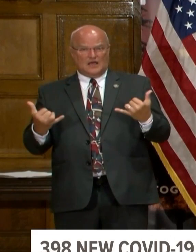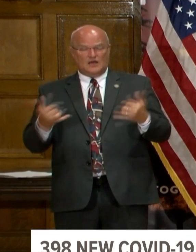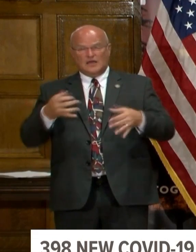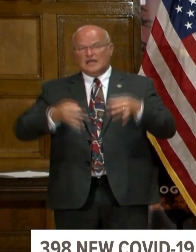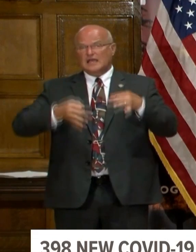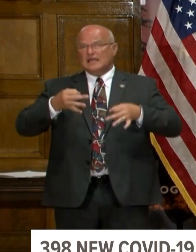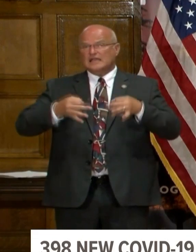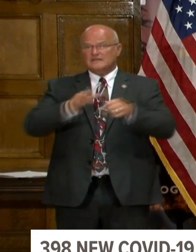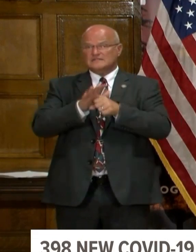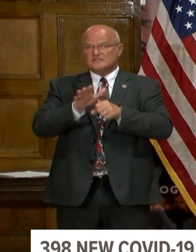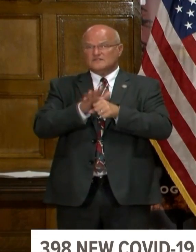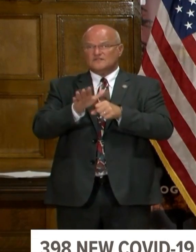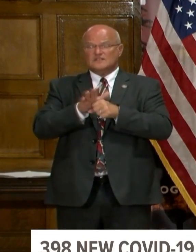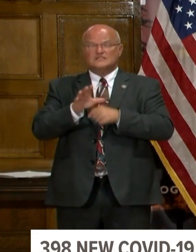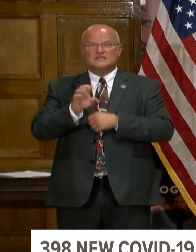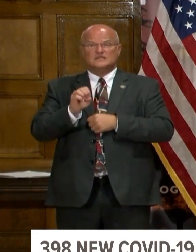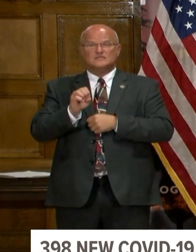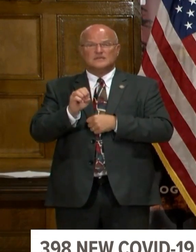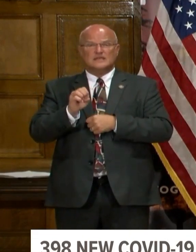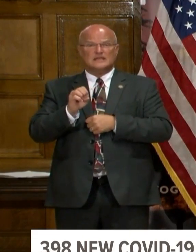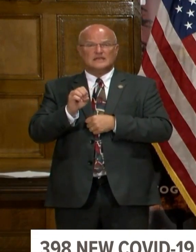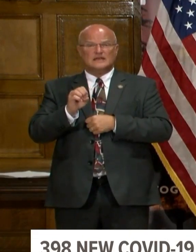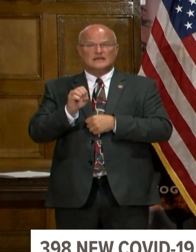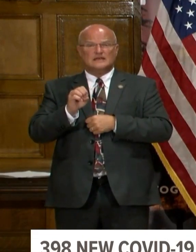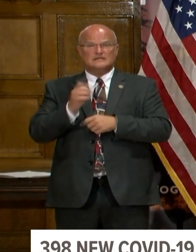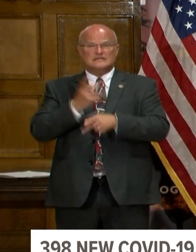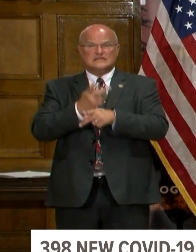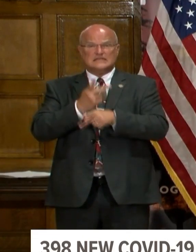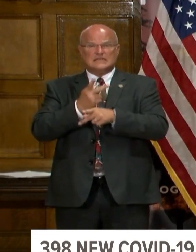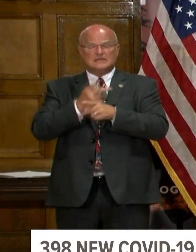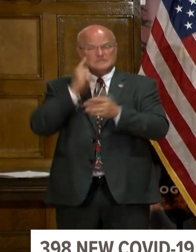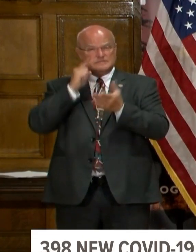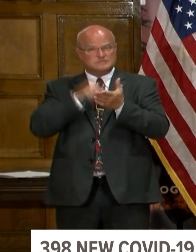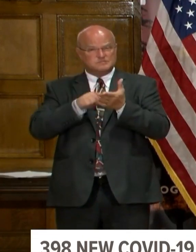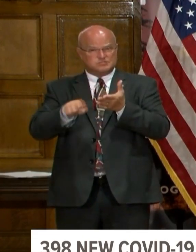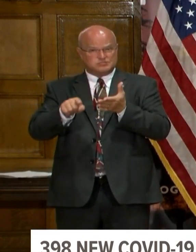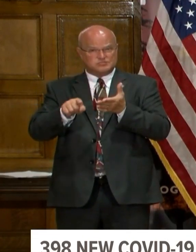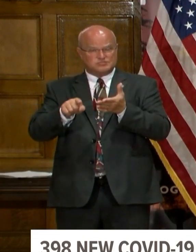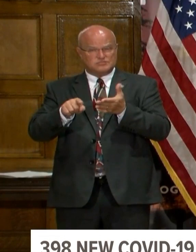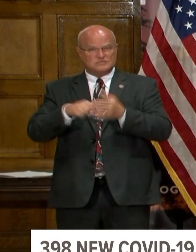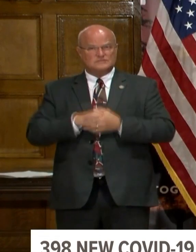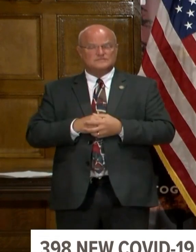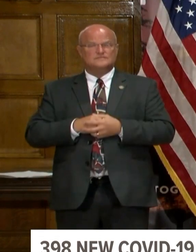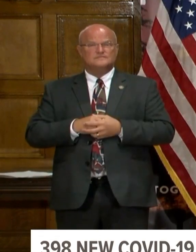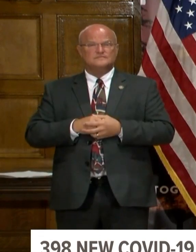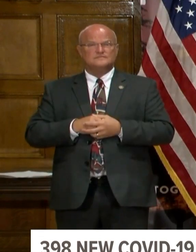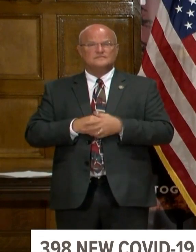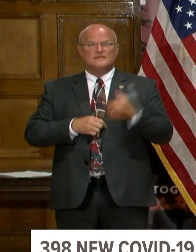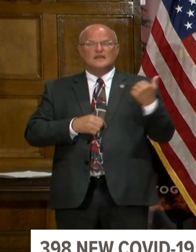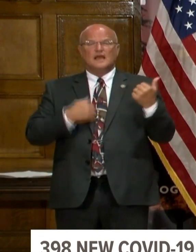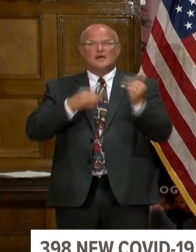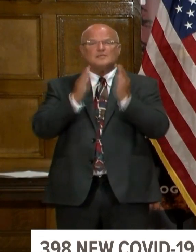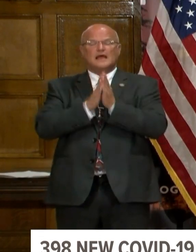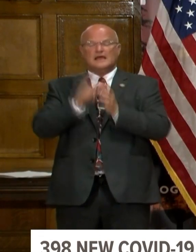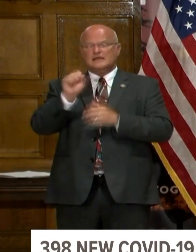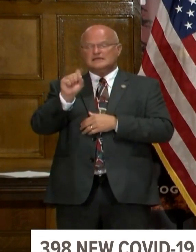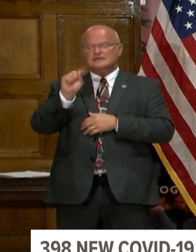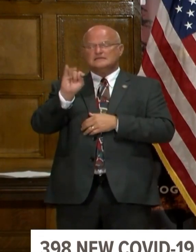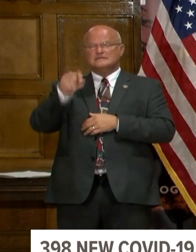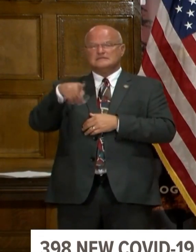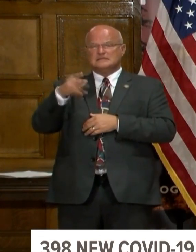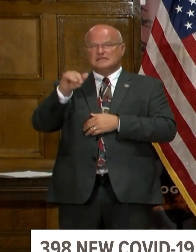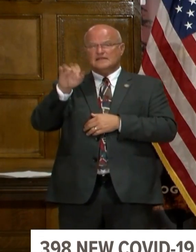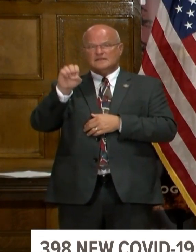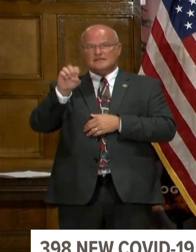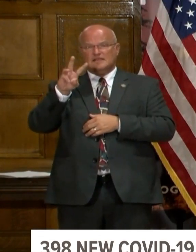whether it's sufficient to be keeping track of who's infected. Well, I'm going to ask Stephanie Williams to